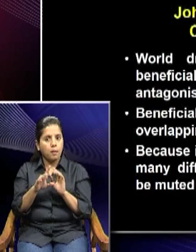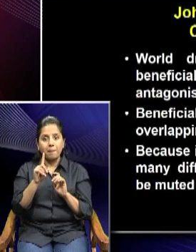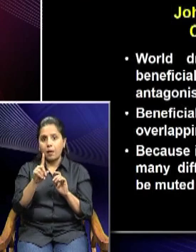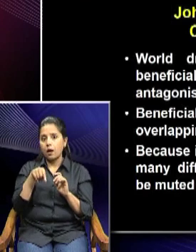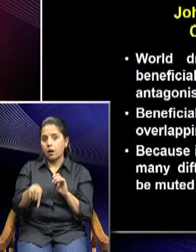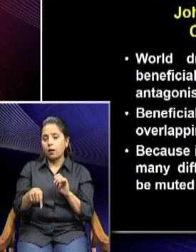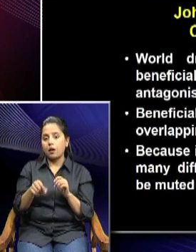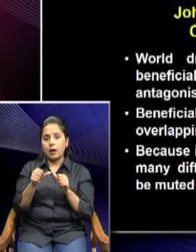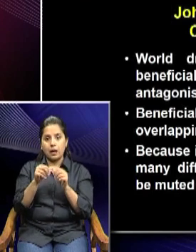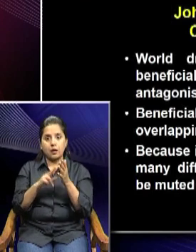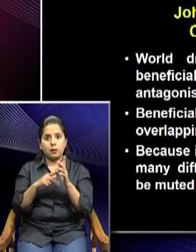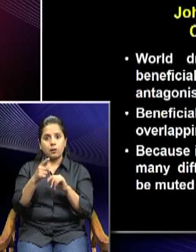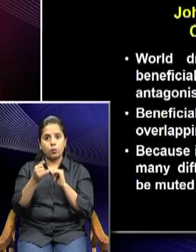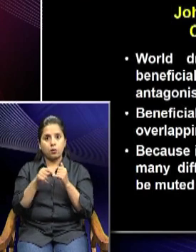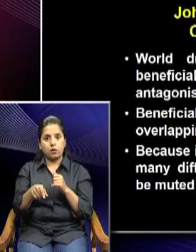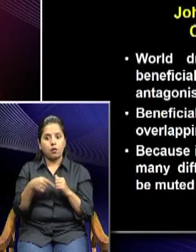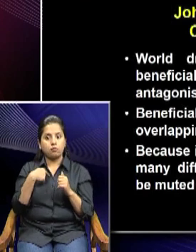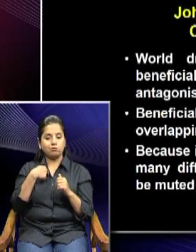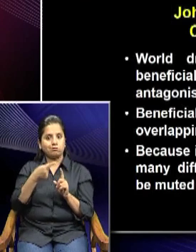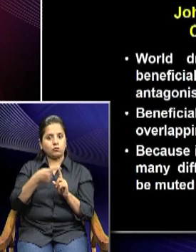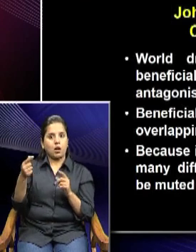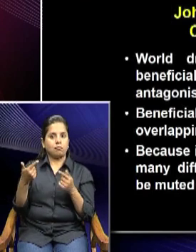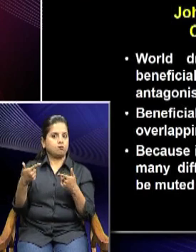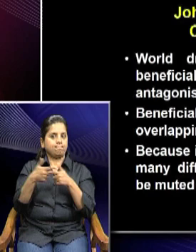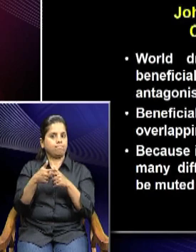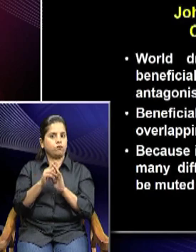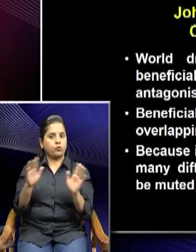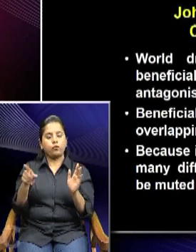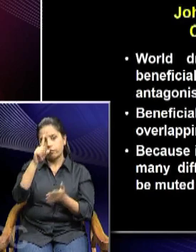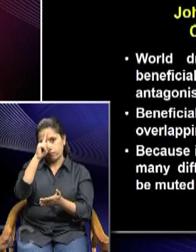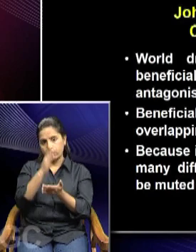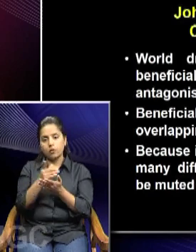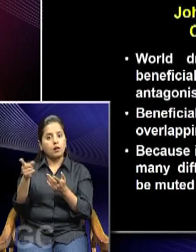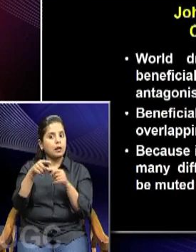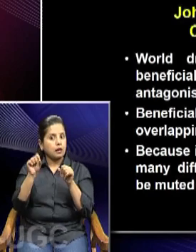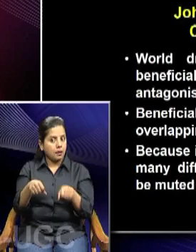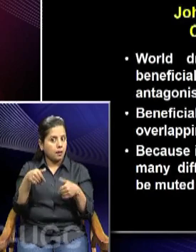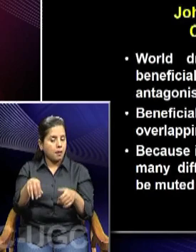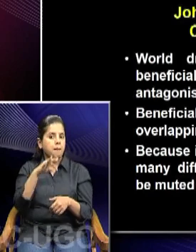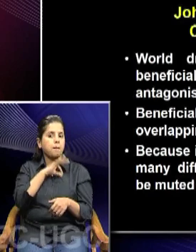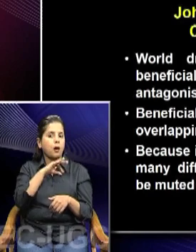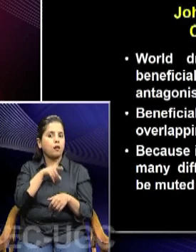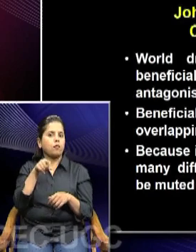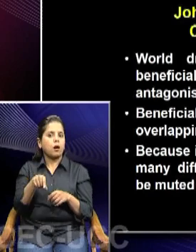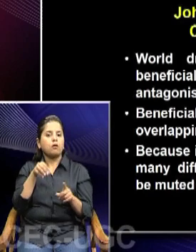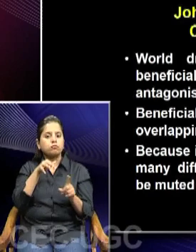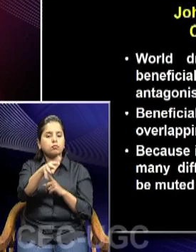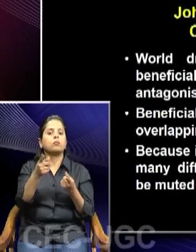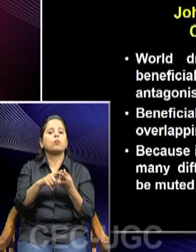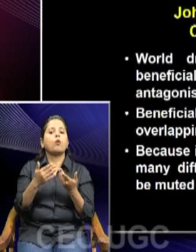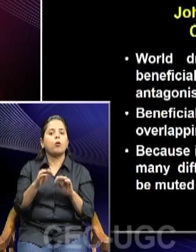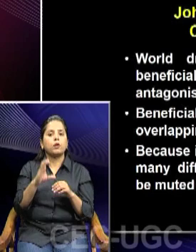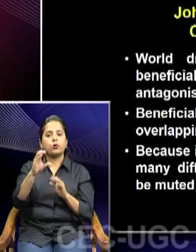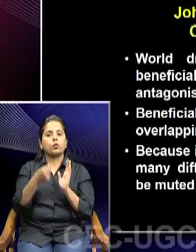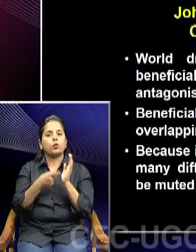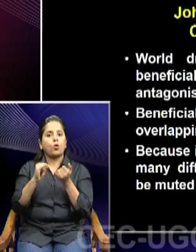by antagonistic conflict. He believes that there can be beneficial effects of